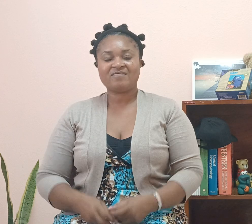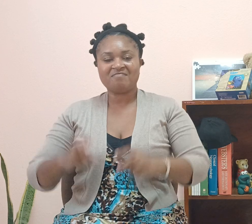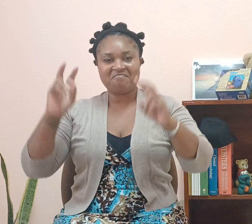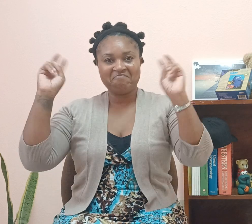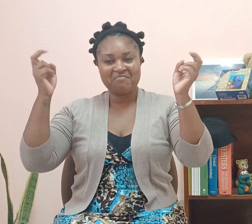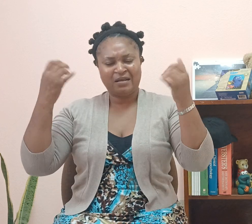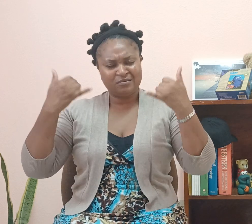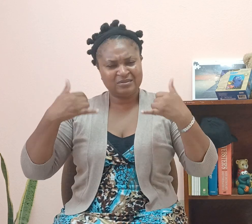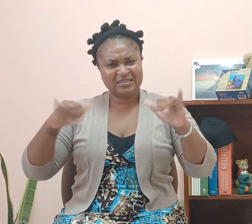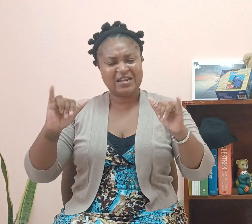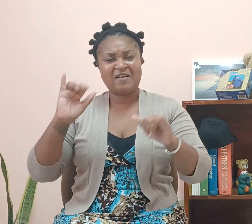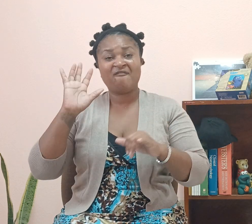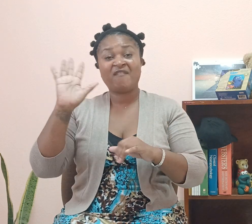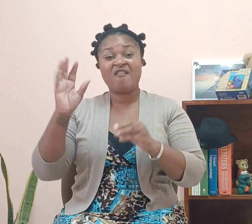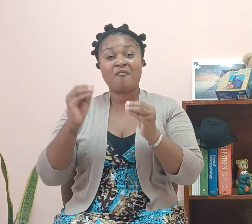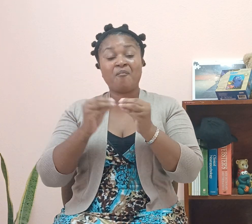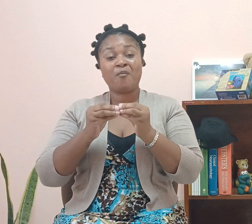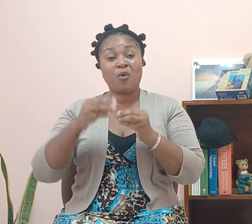Still 5 more memory gems.